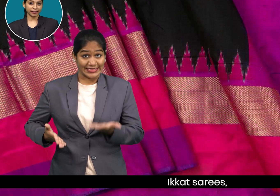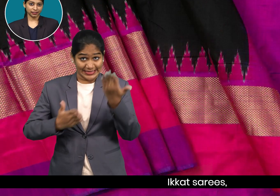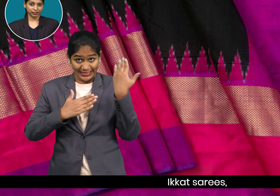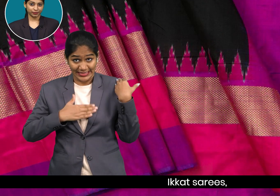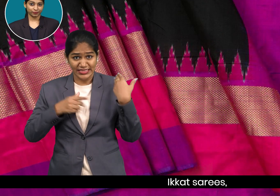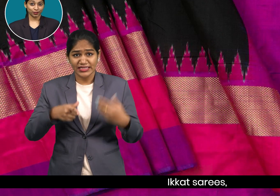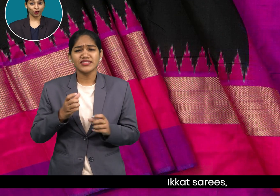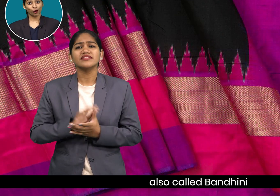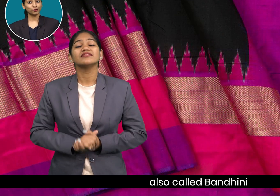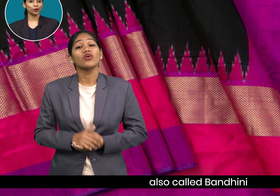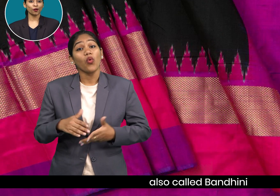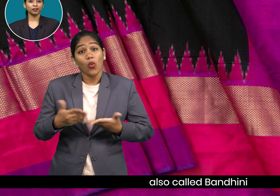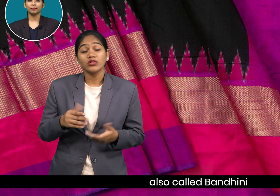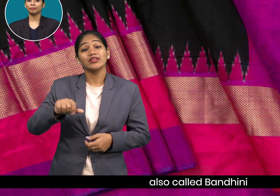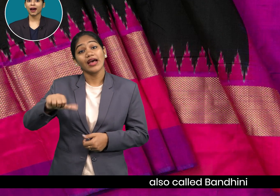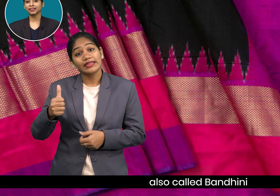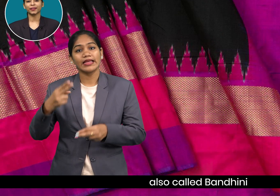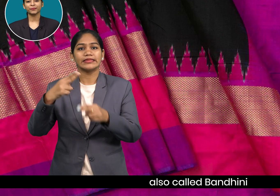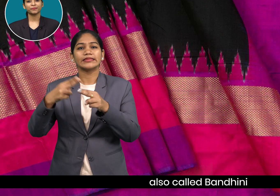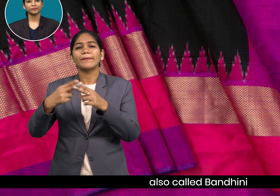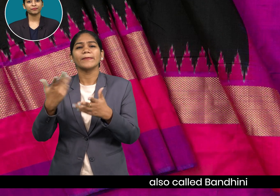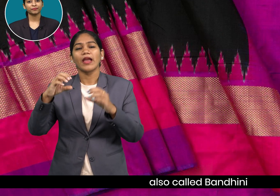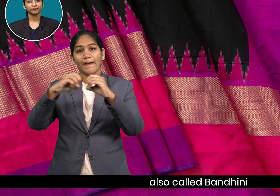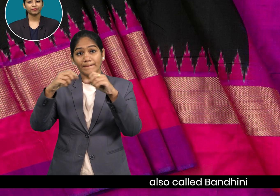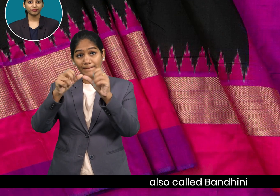Ikat saris, also called bandhani